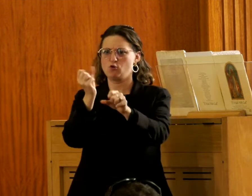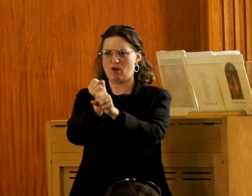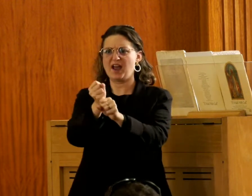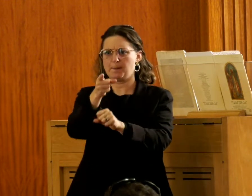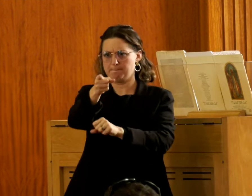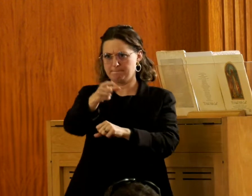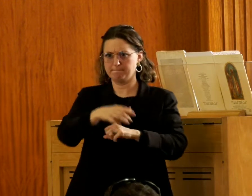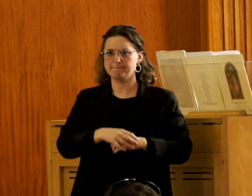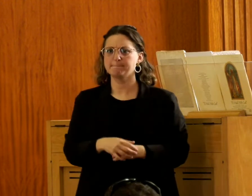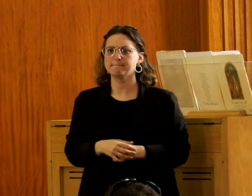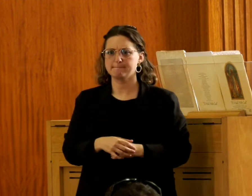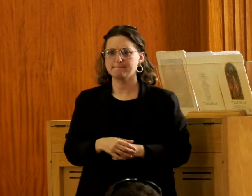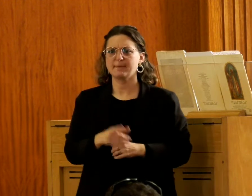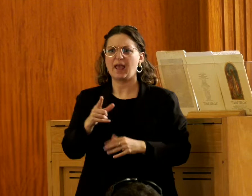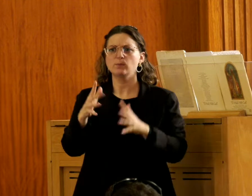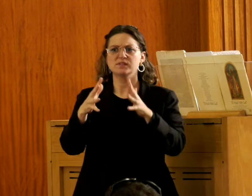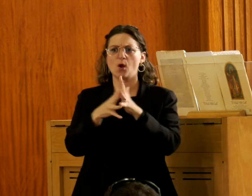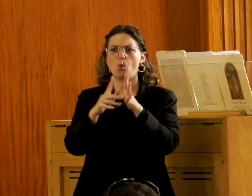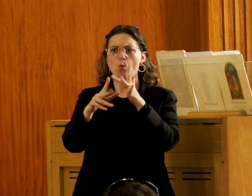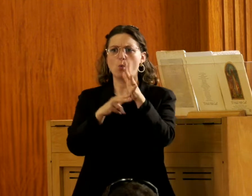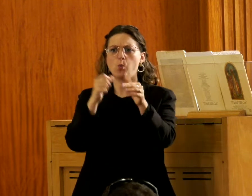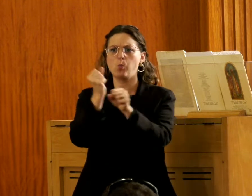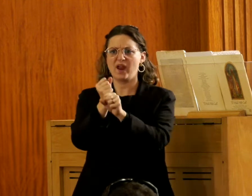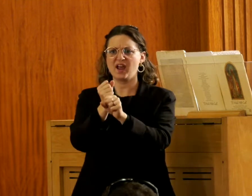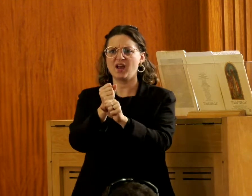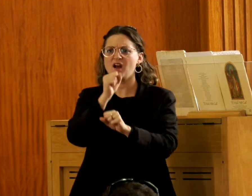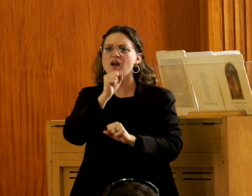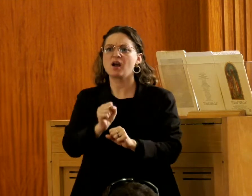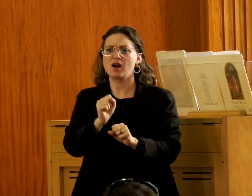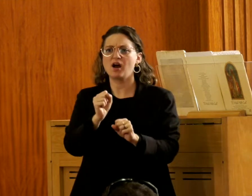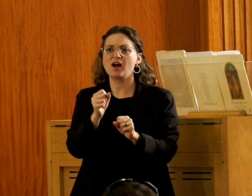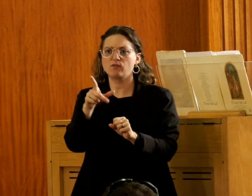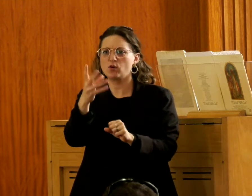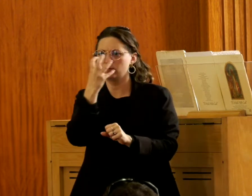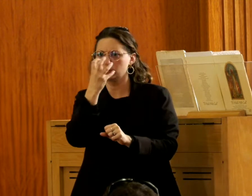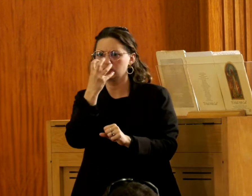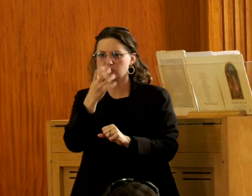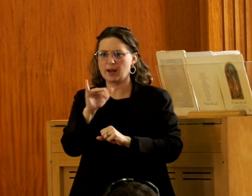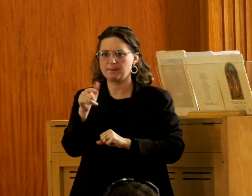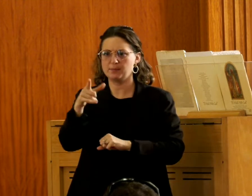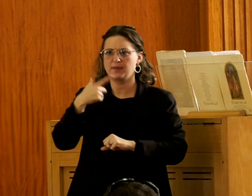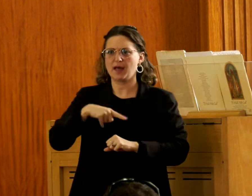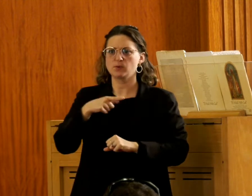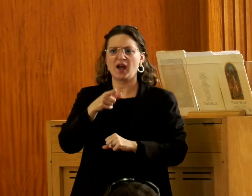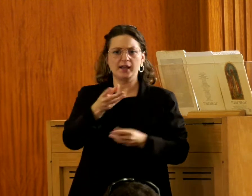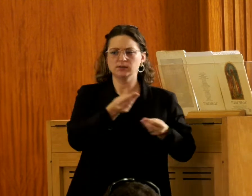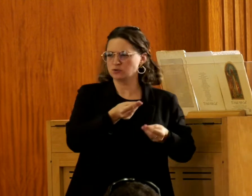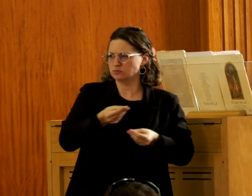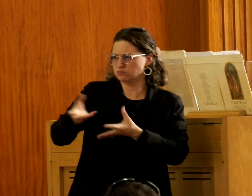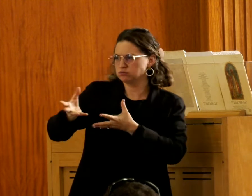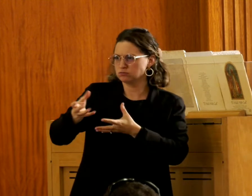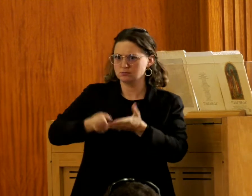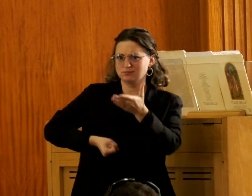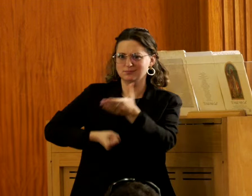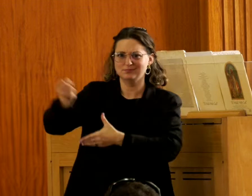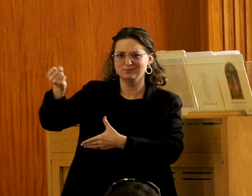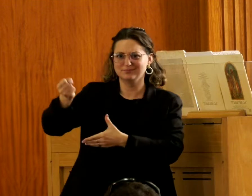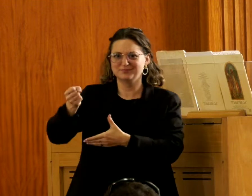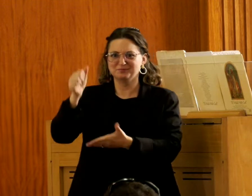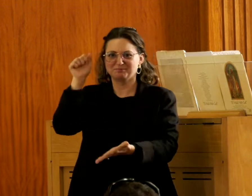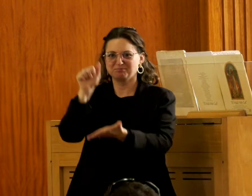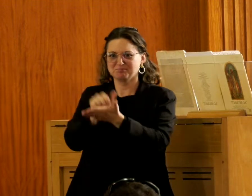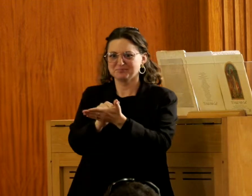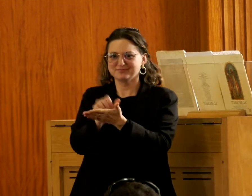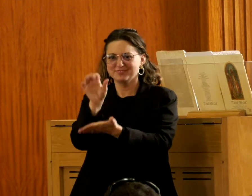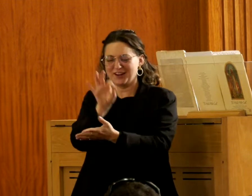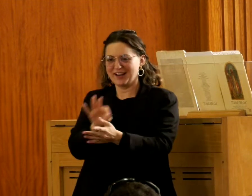Graham was the great winger for Footscray, very accurate pass, delivered the ball with precision and accuracy. After